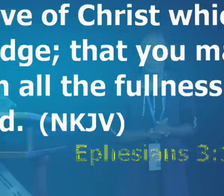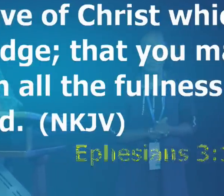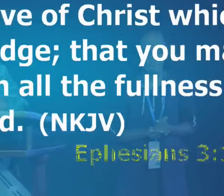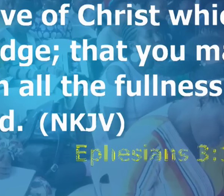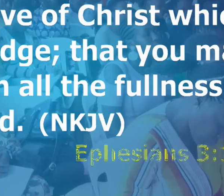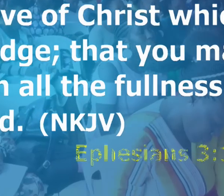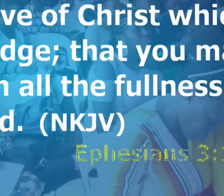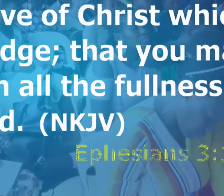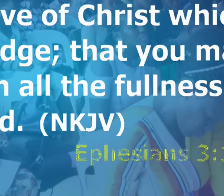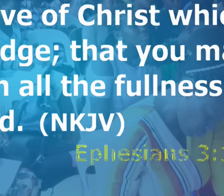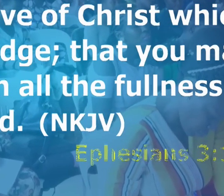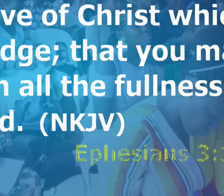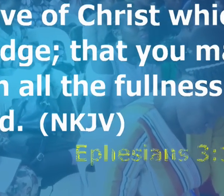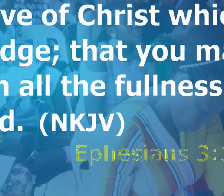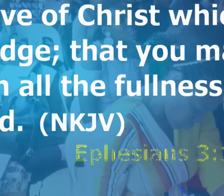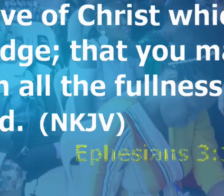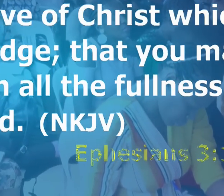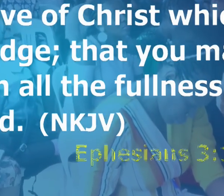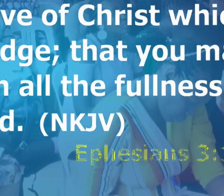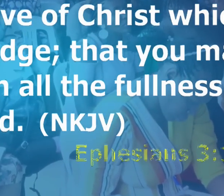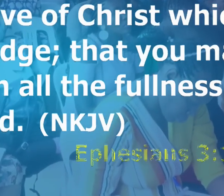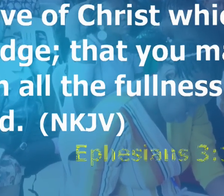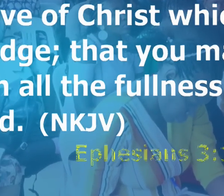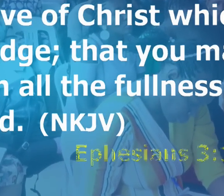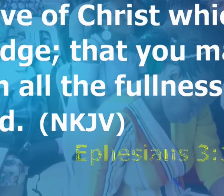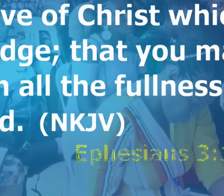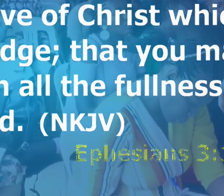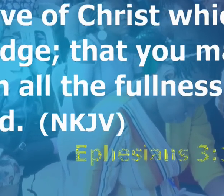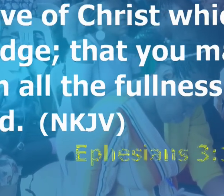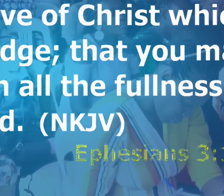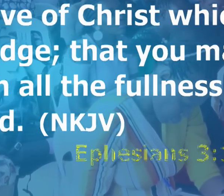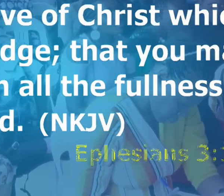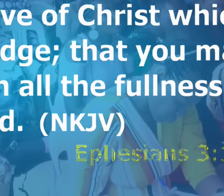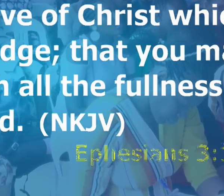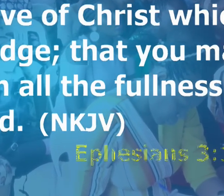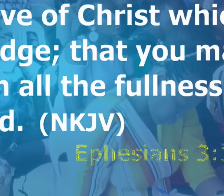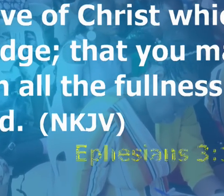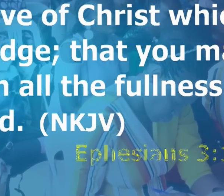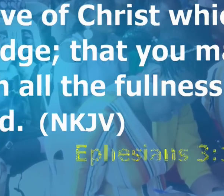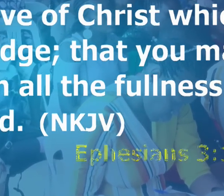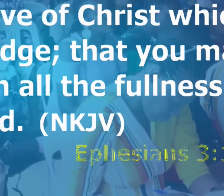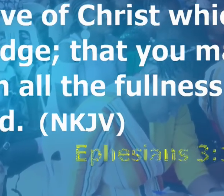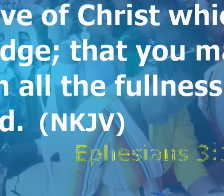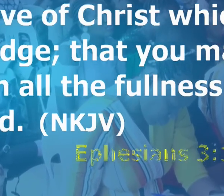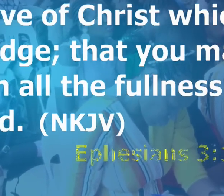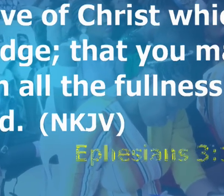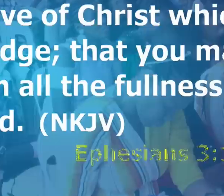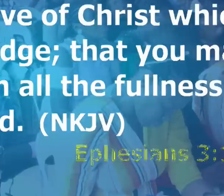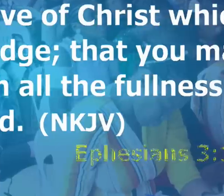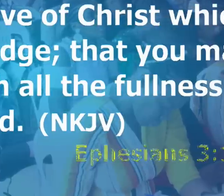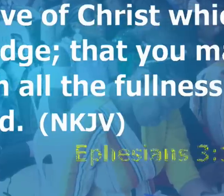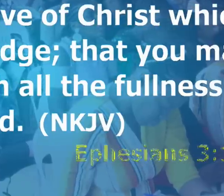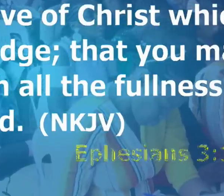That you may be filled, then you will be filled with all the fullness of God.